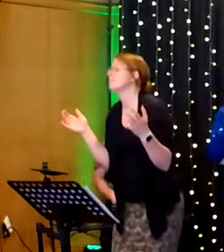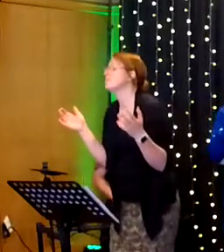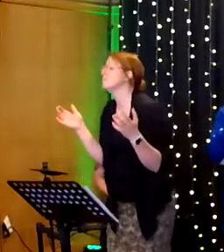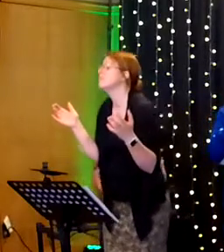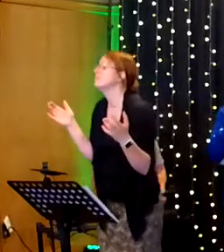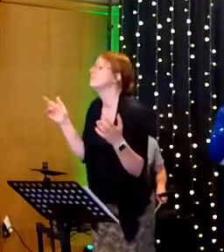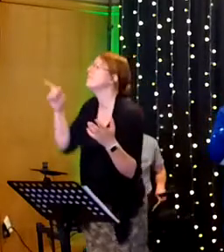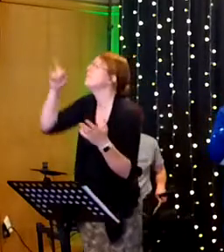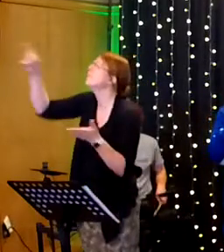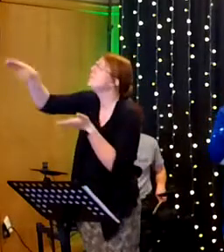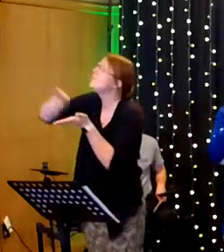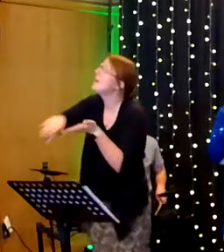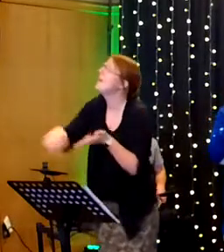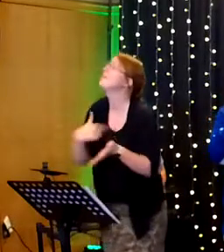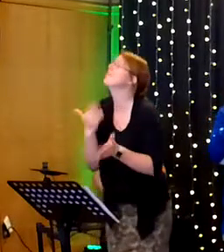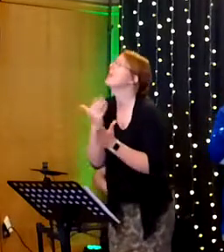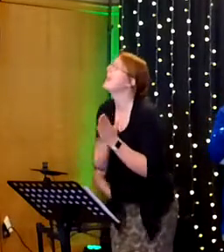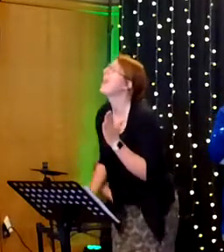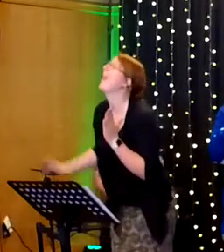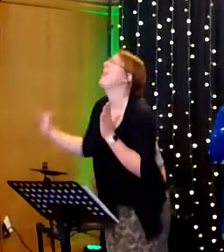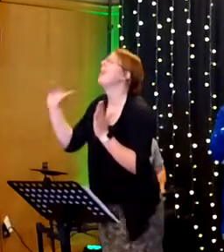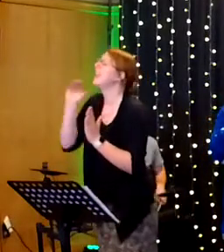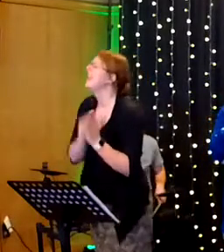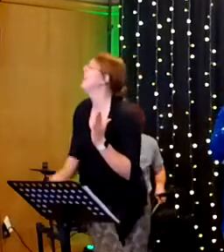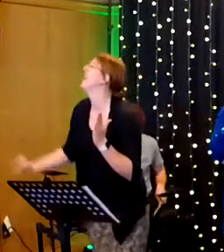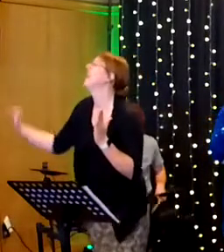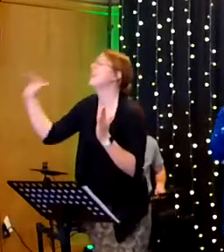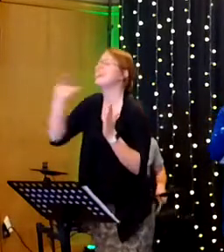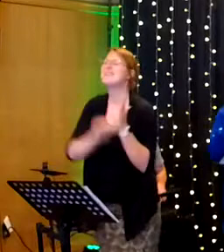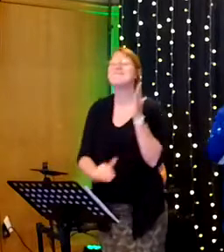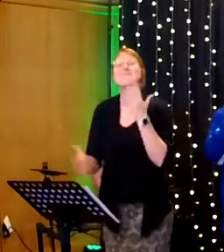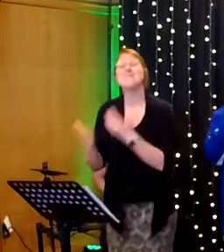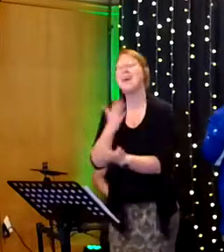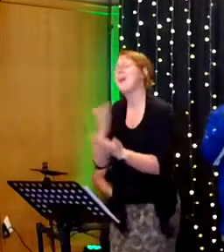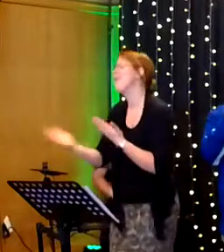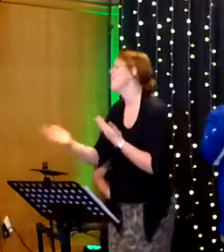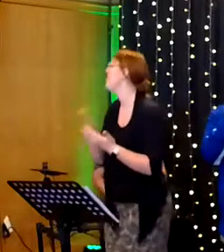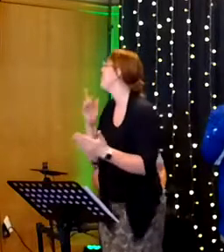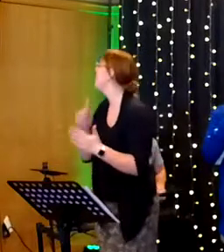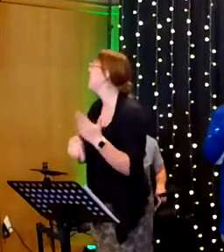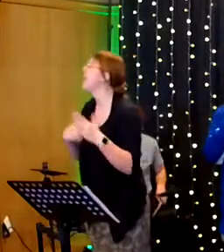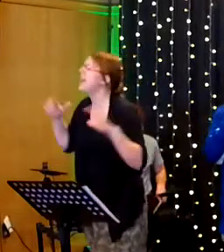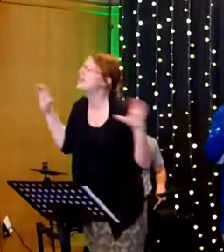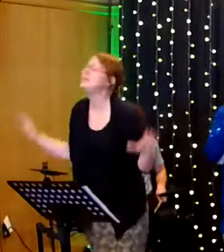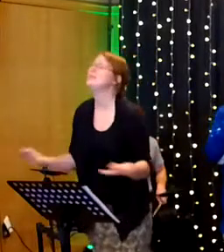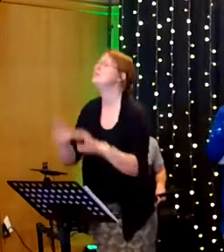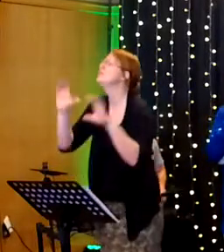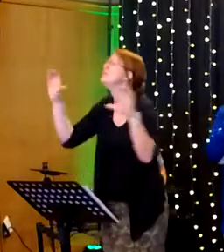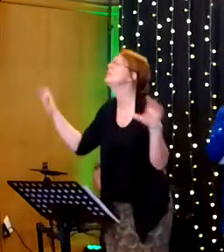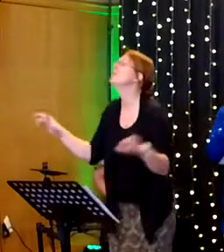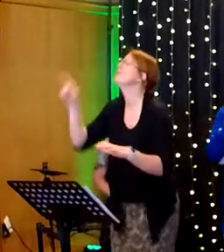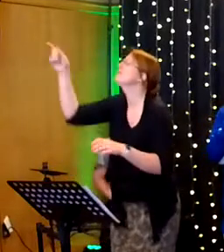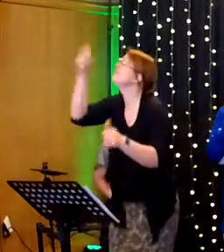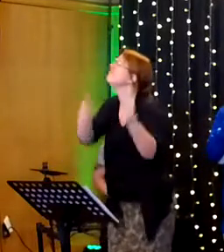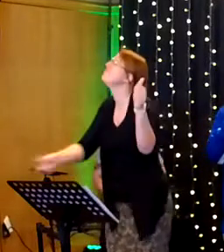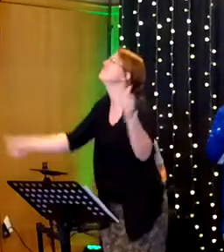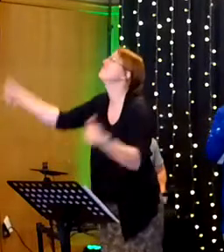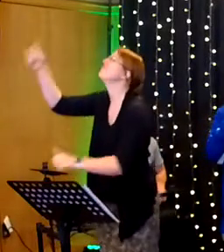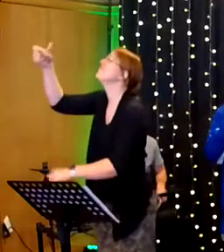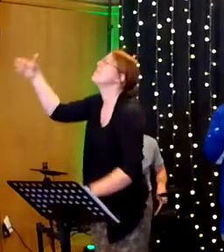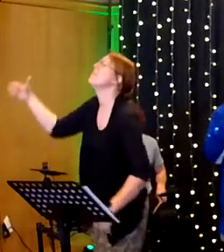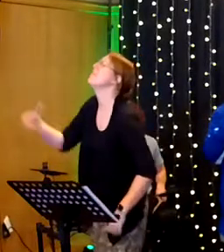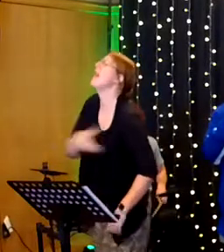Your grace abounds in deepest waters. Your sovereign